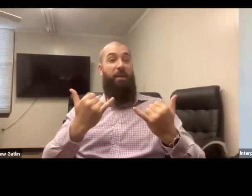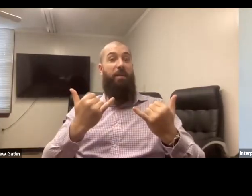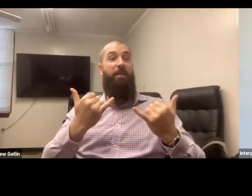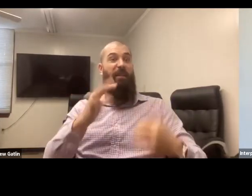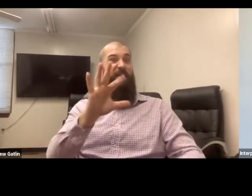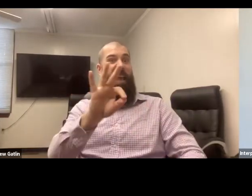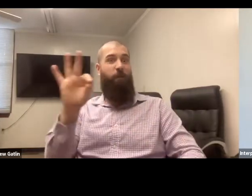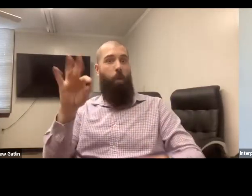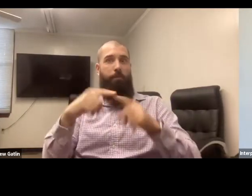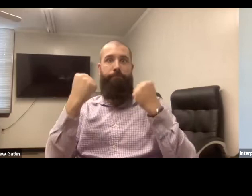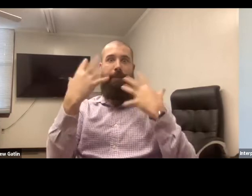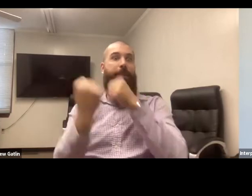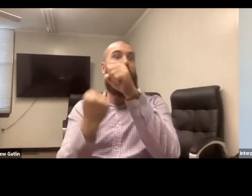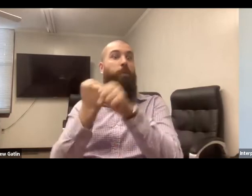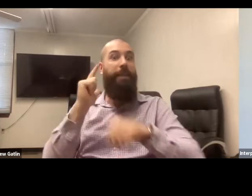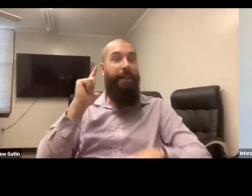disposal.